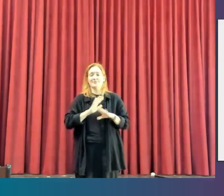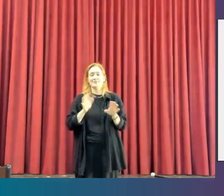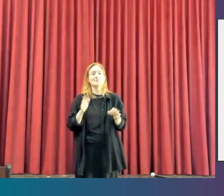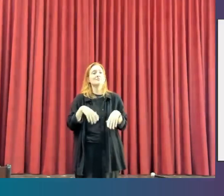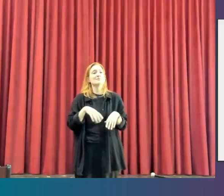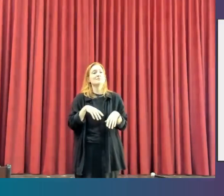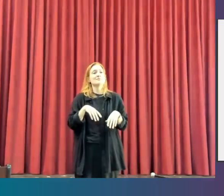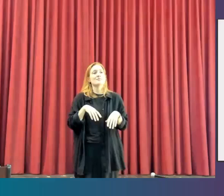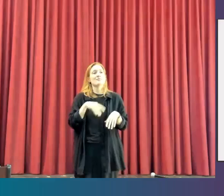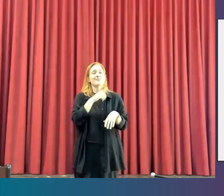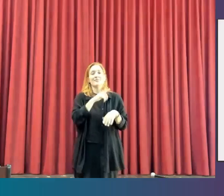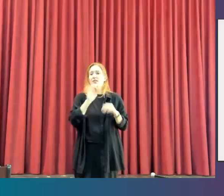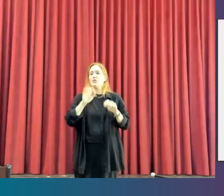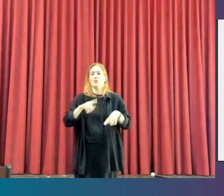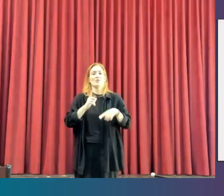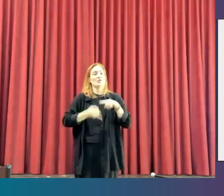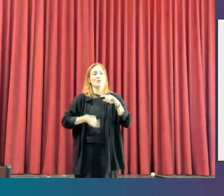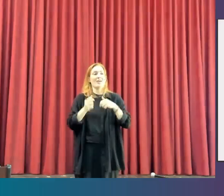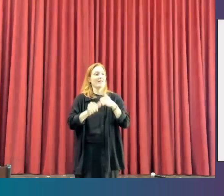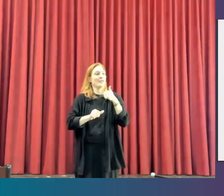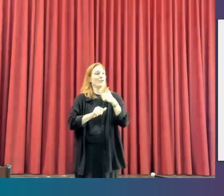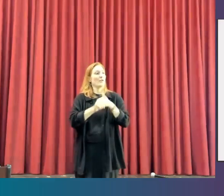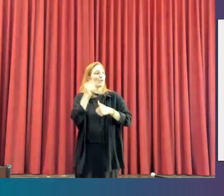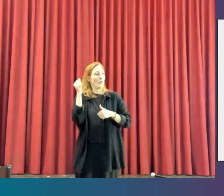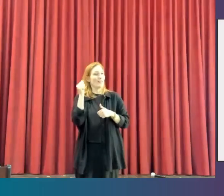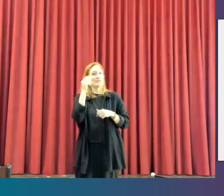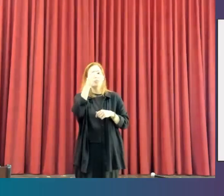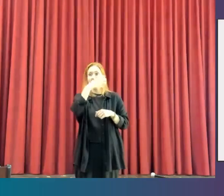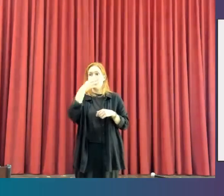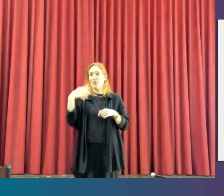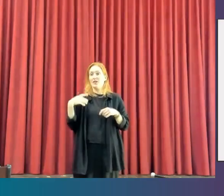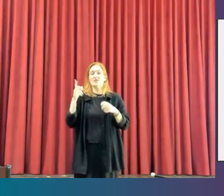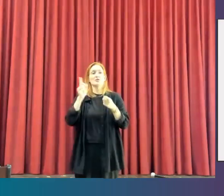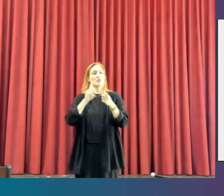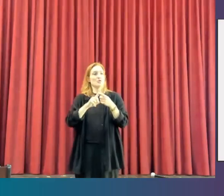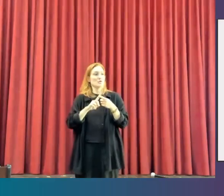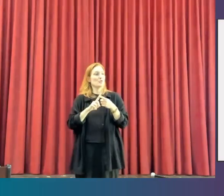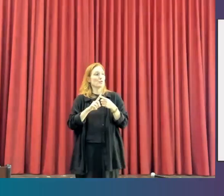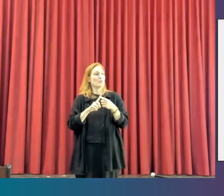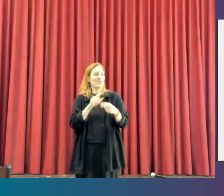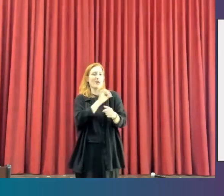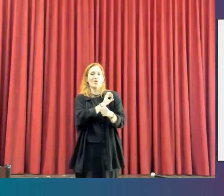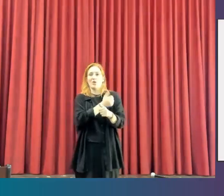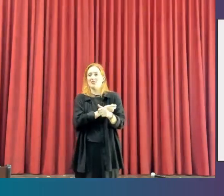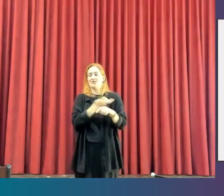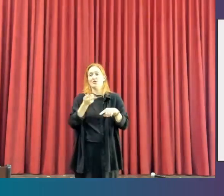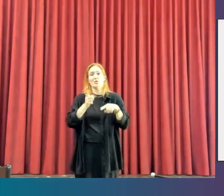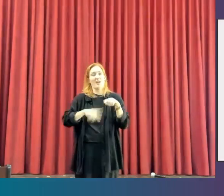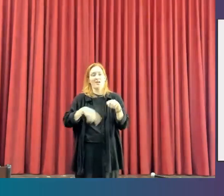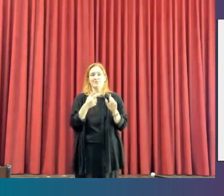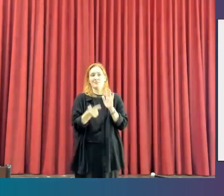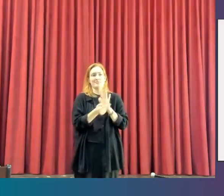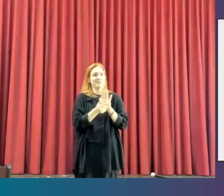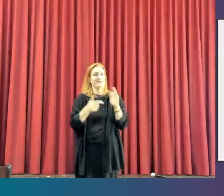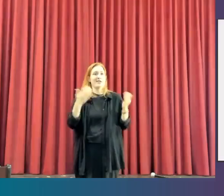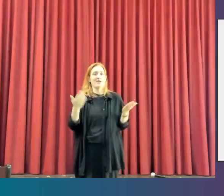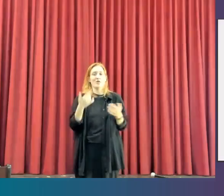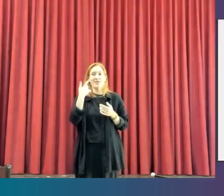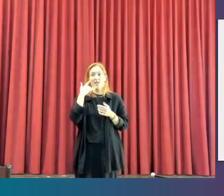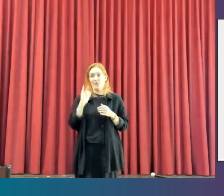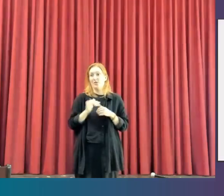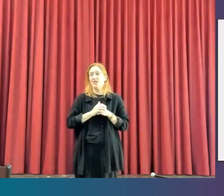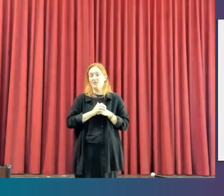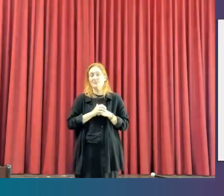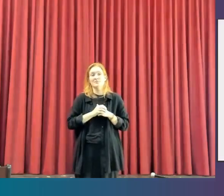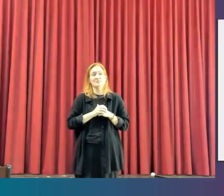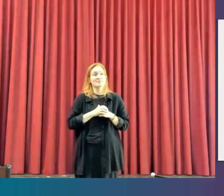to report tenants to the immigration authorities. So in California, that is not legal. Landlords